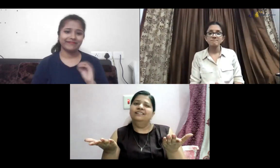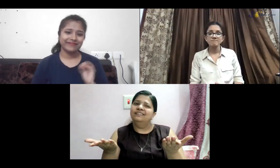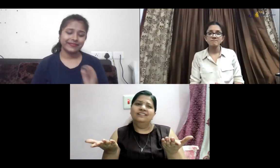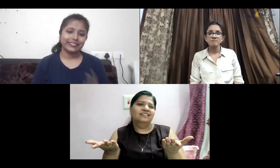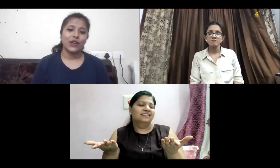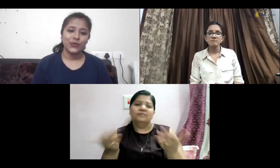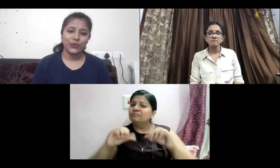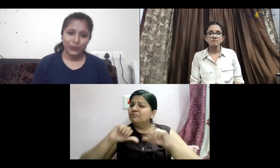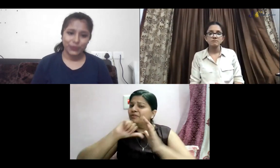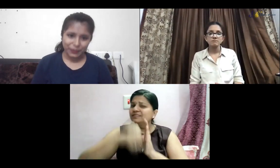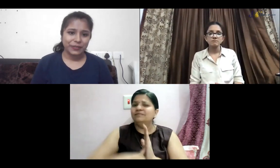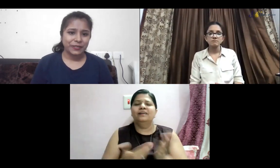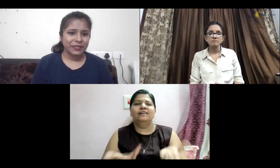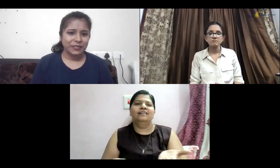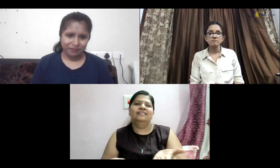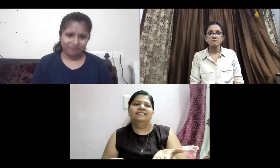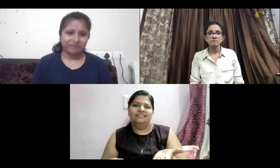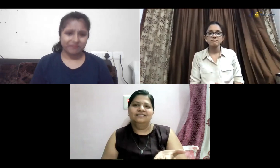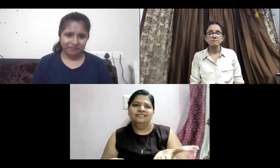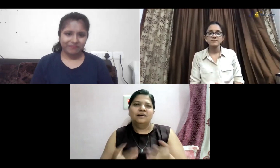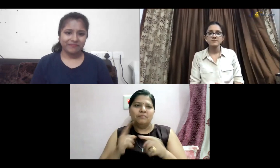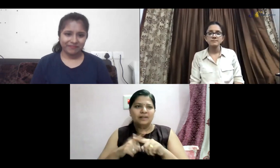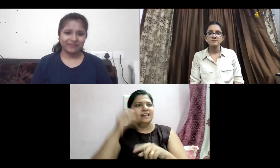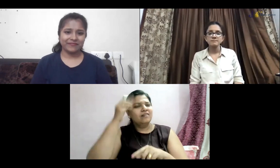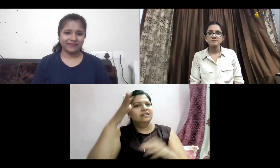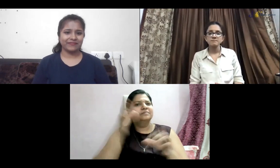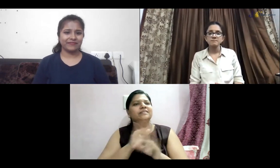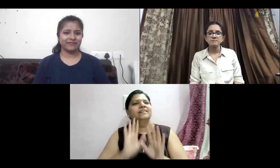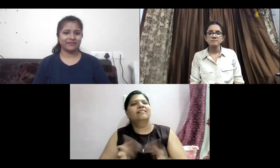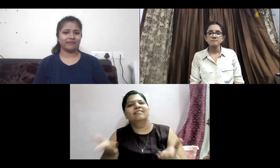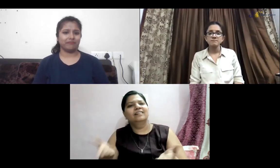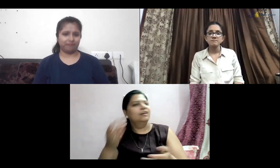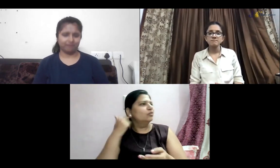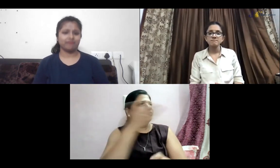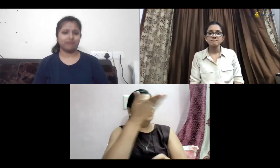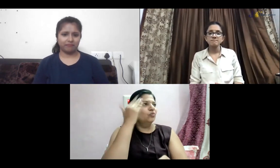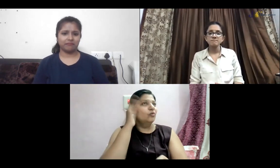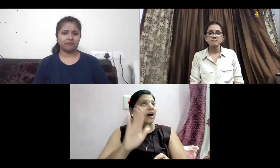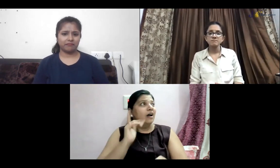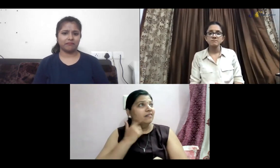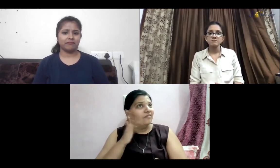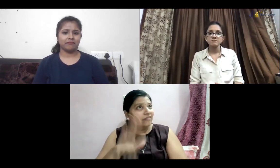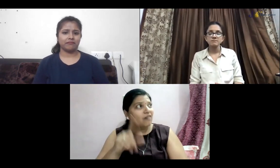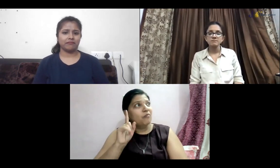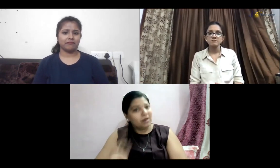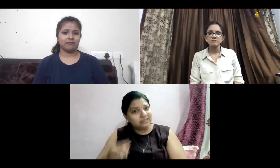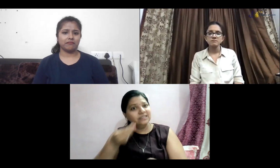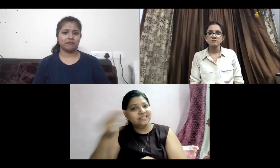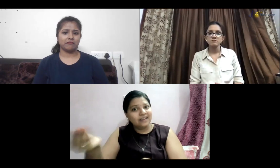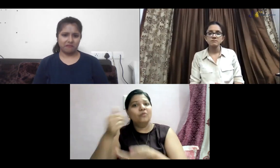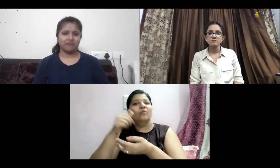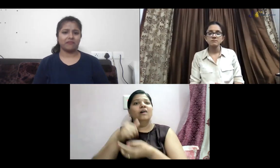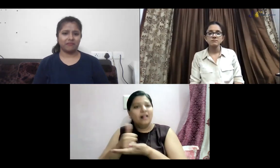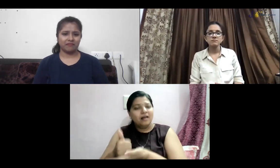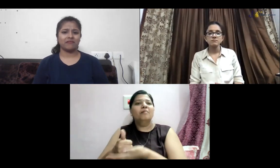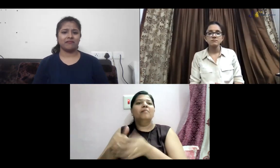I can't call that because I cannot listen. How? That's true. But it is a like it's not